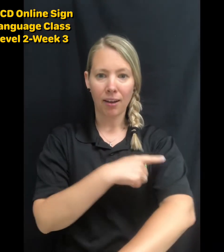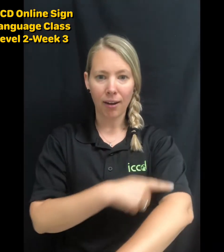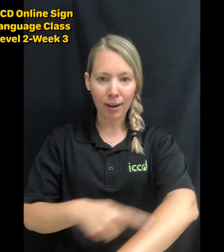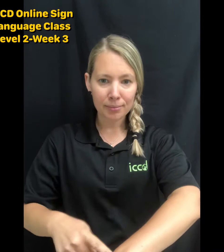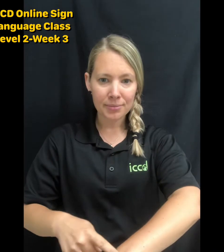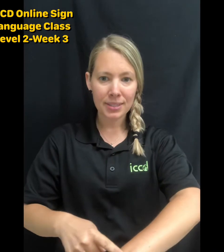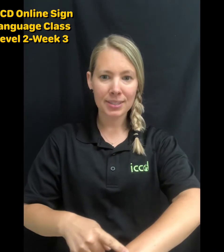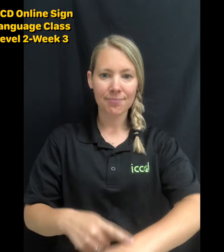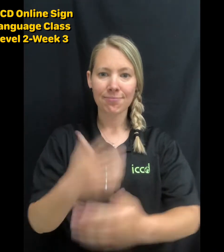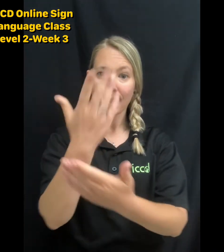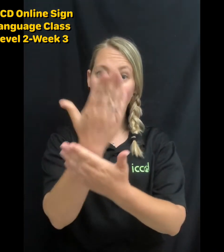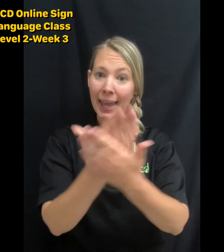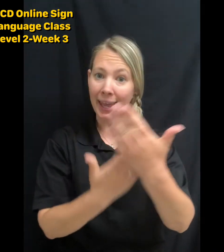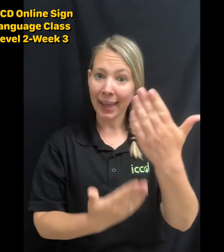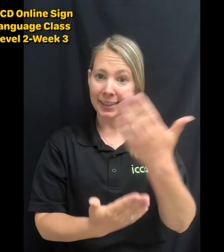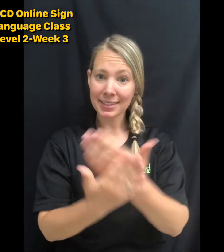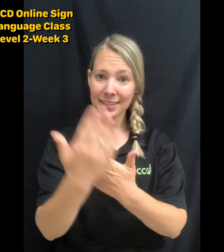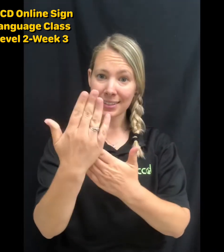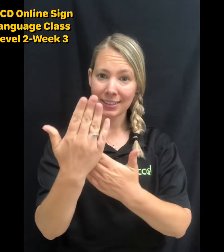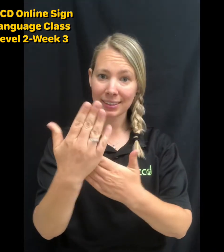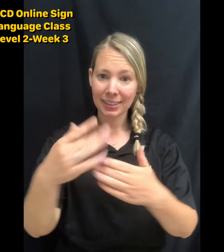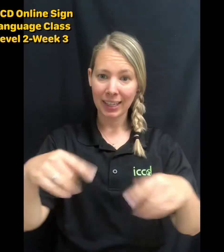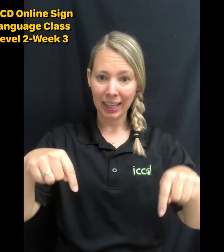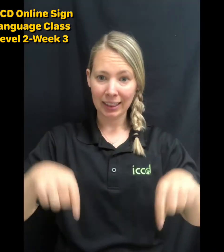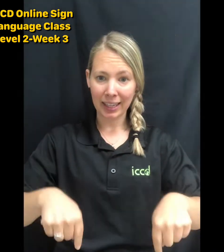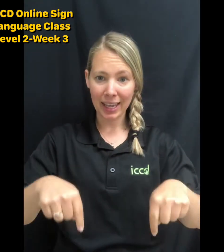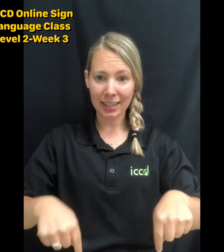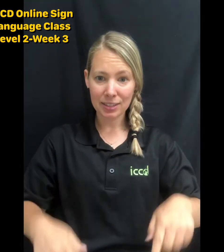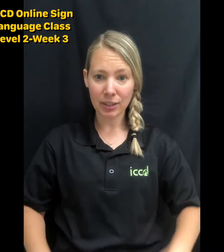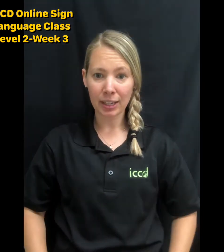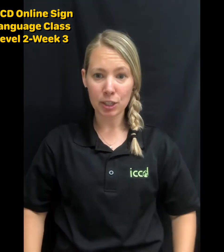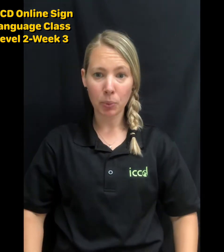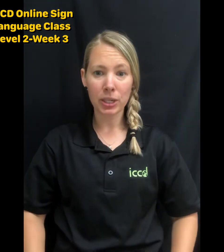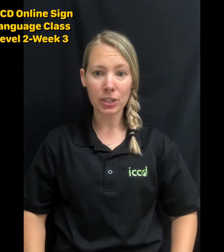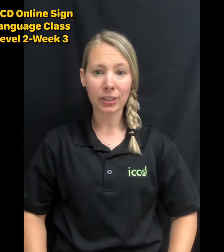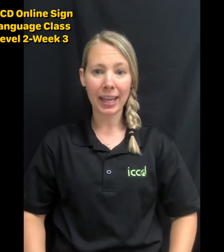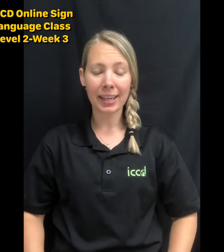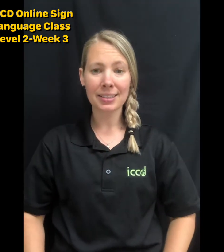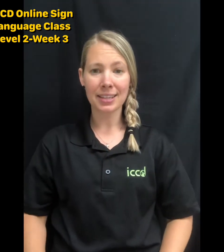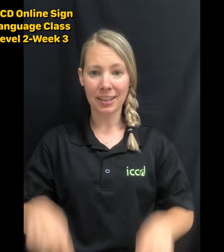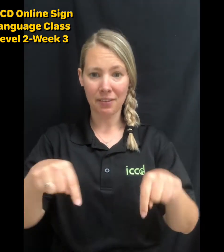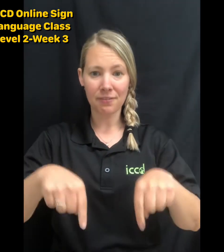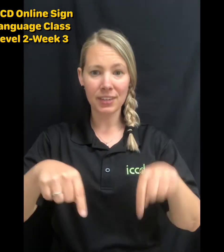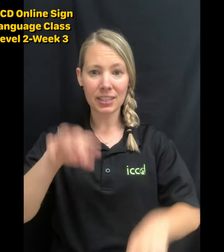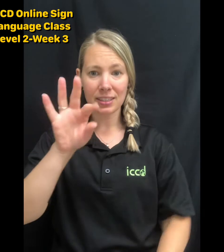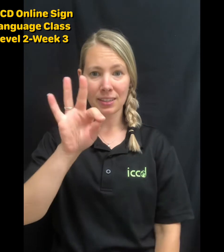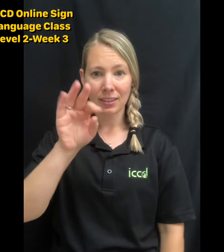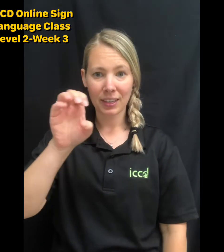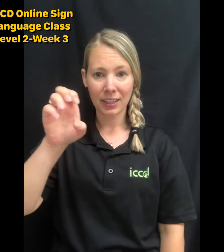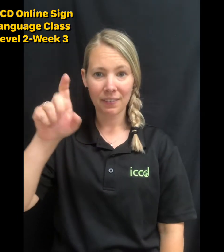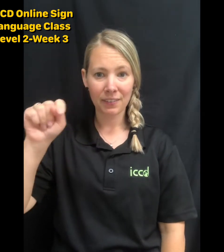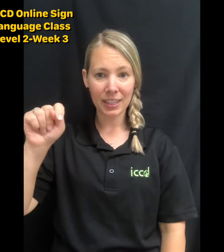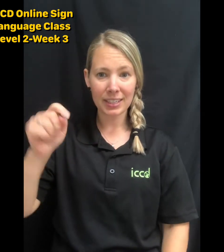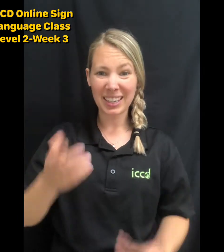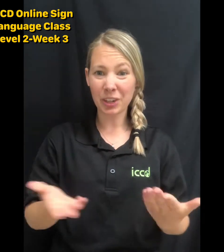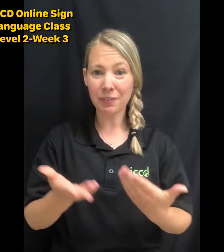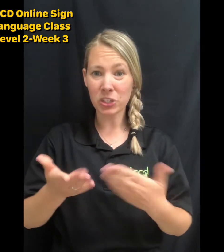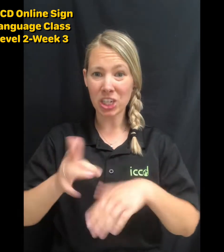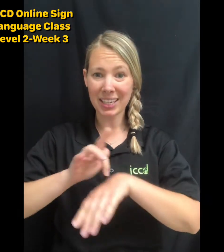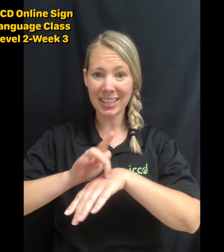Arms. Hands. Legs. You kind of just point to your legs. then feet. Feet. Here in Virginia they